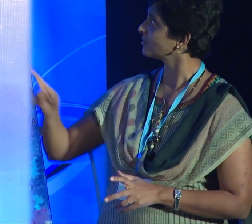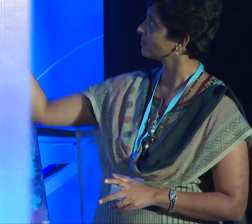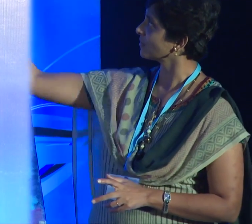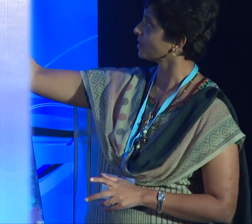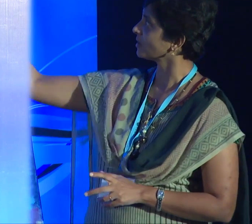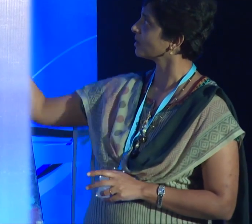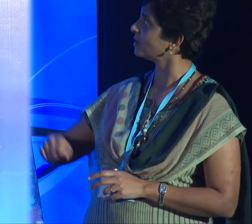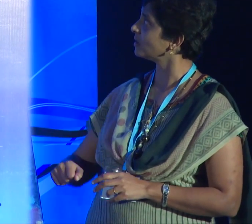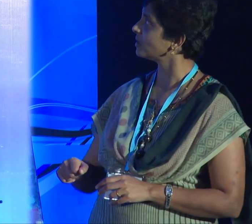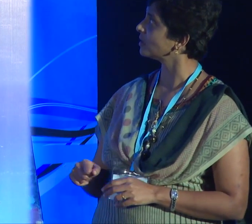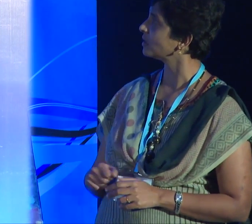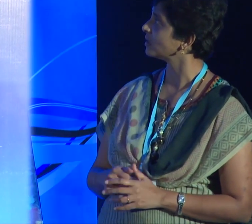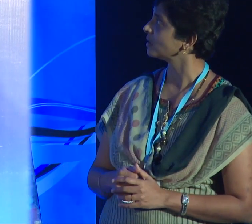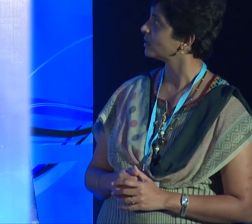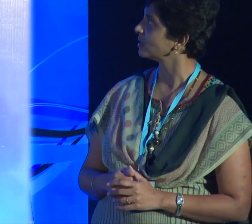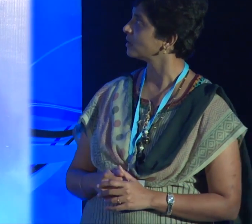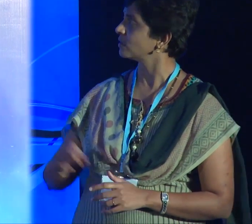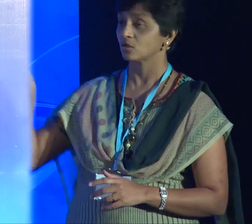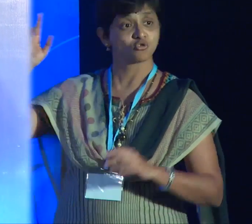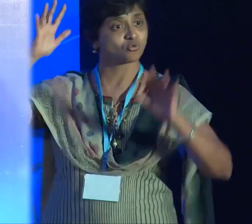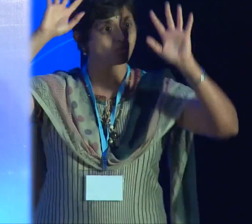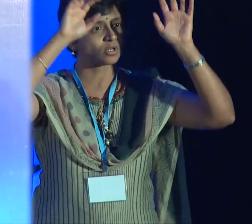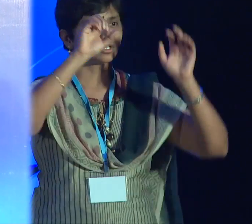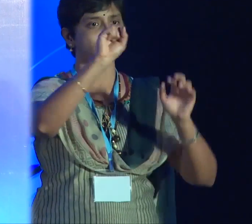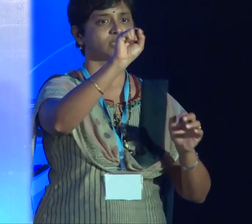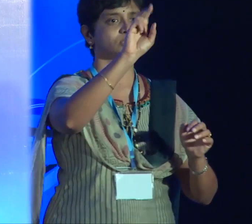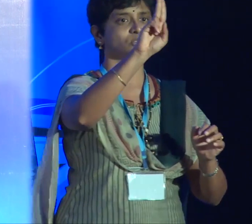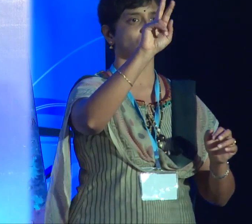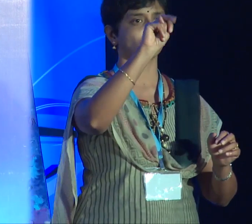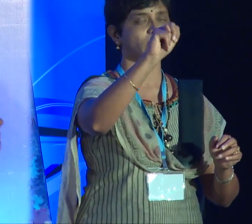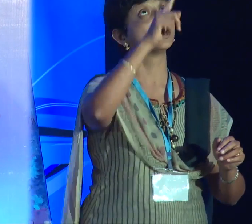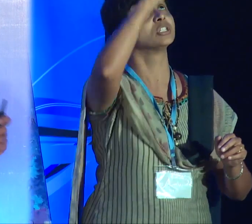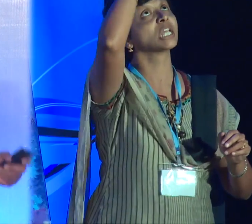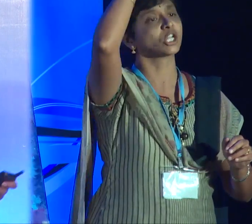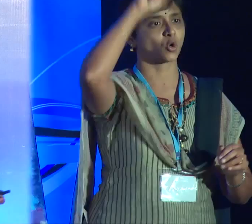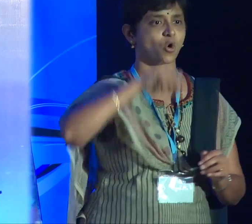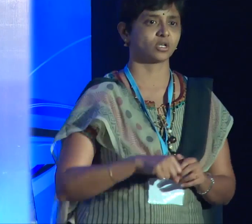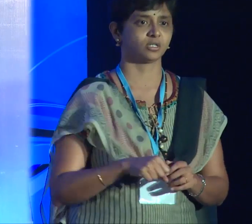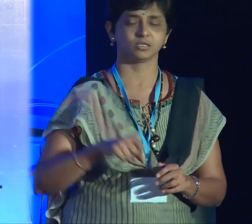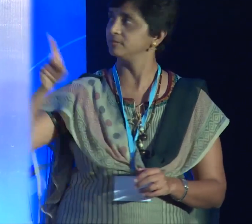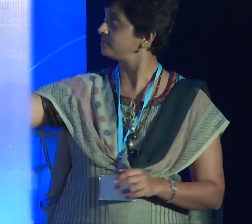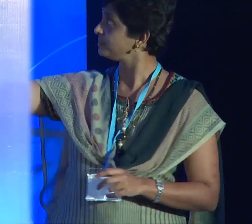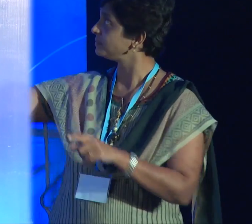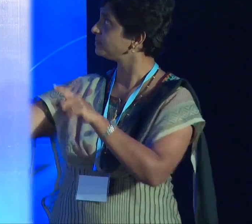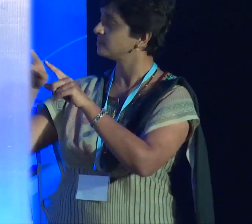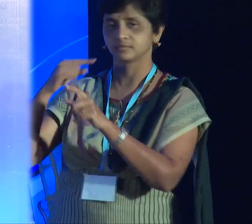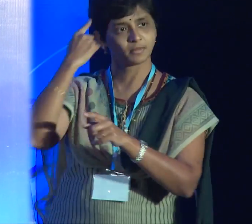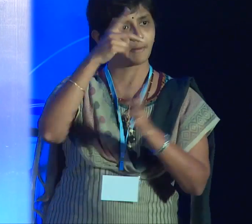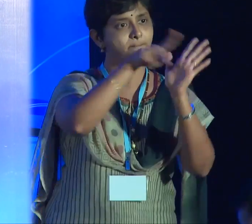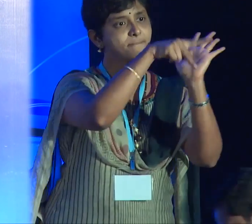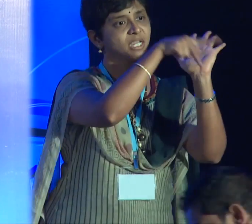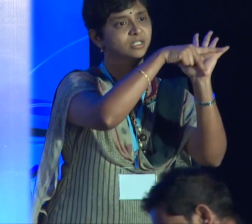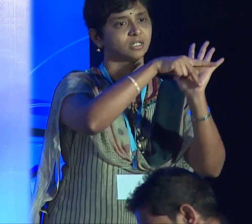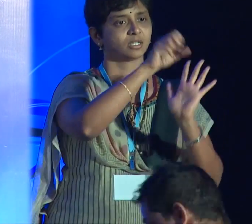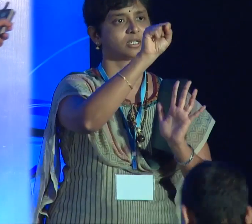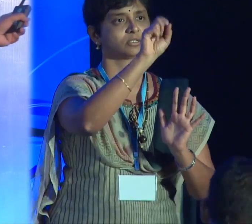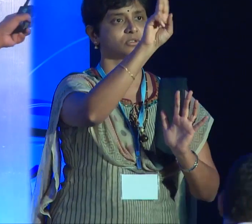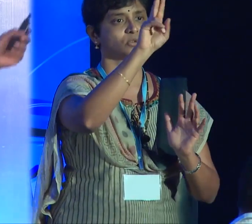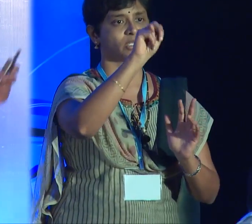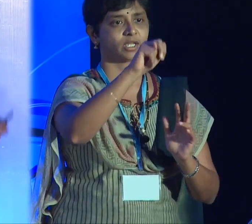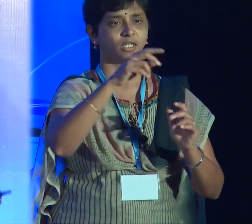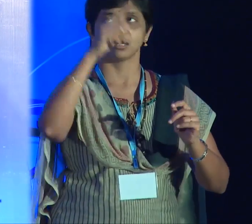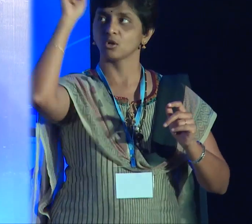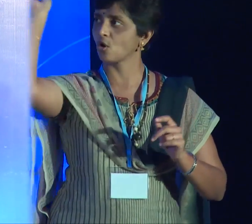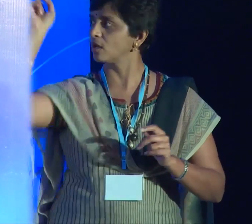an image of Surya, the sun god. He rides a chariot with